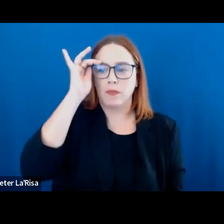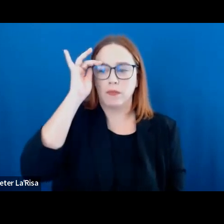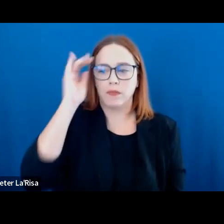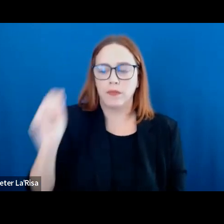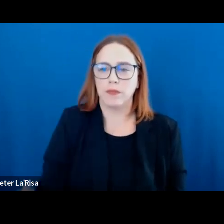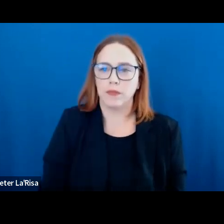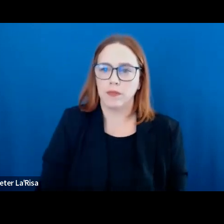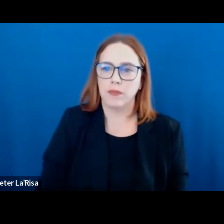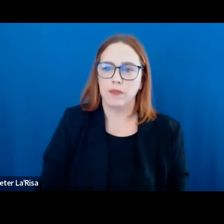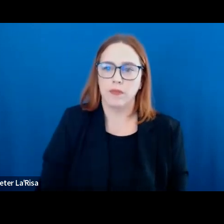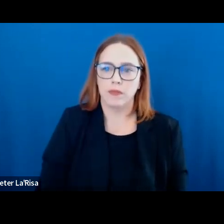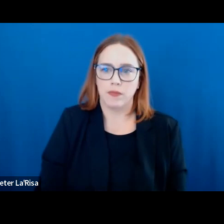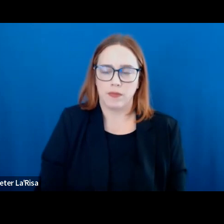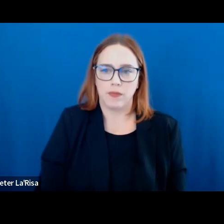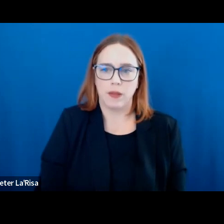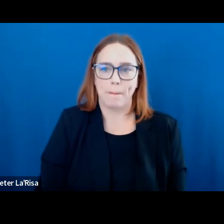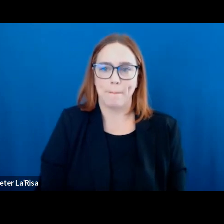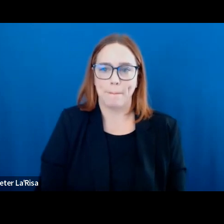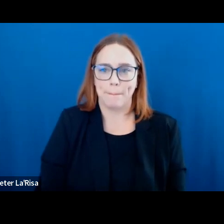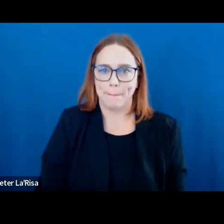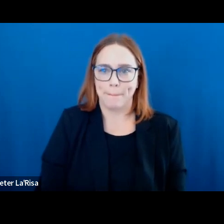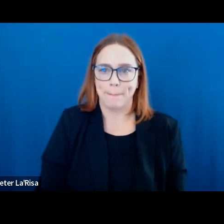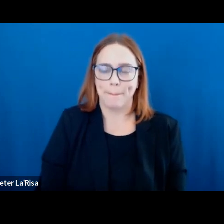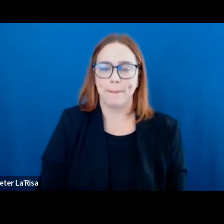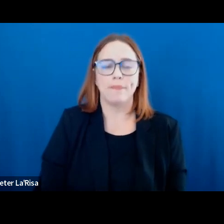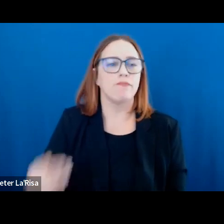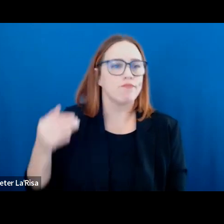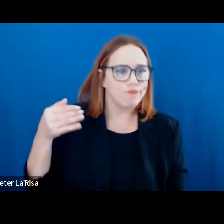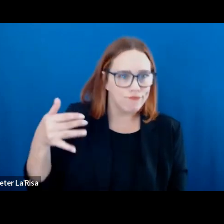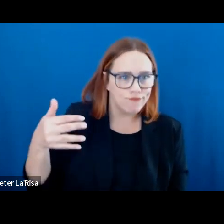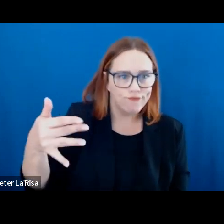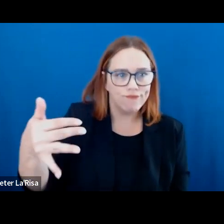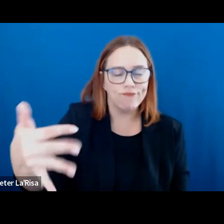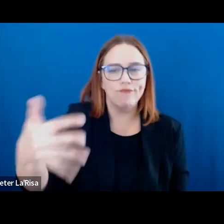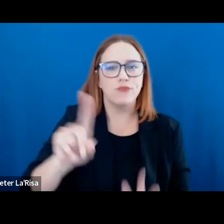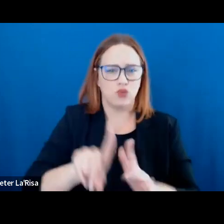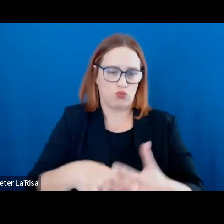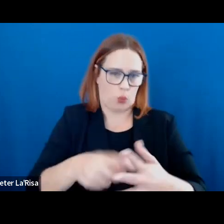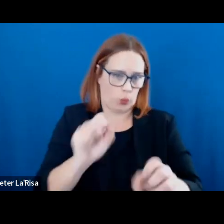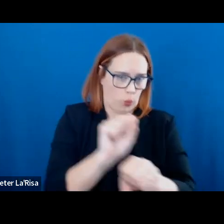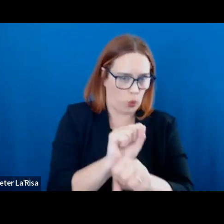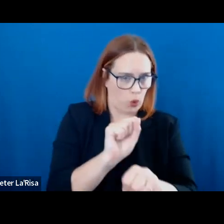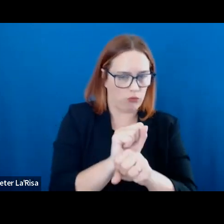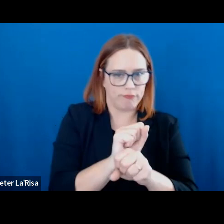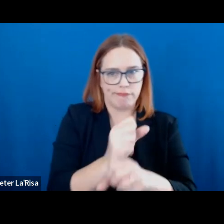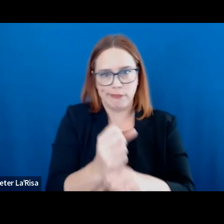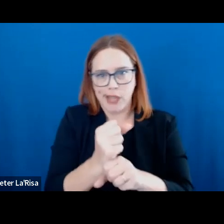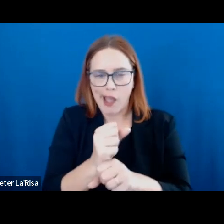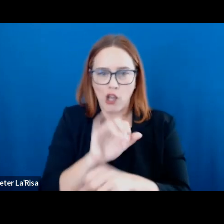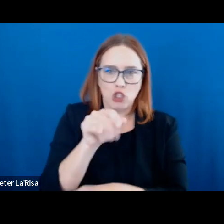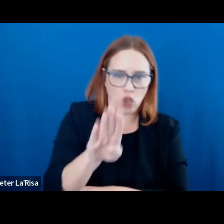I went into employment. I started working as at the deaf